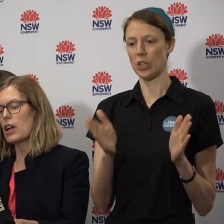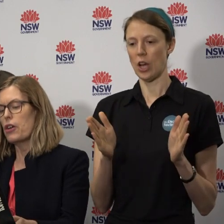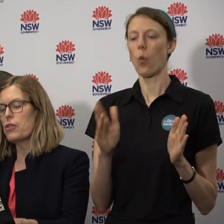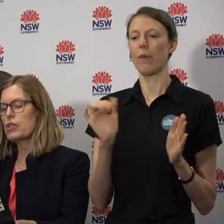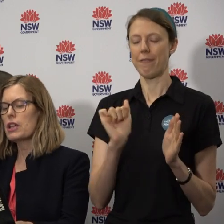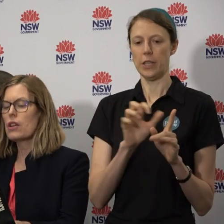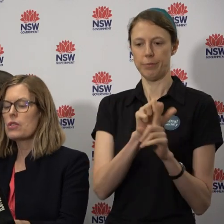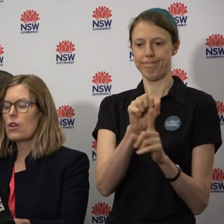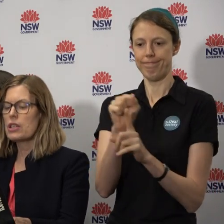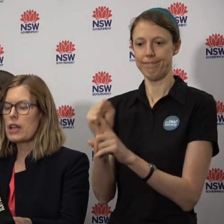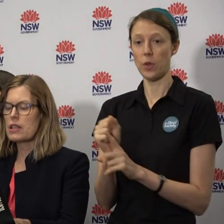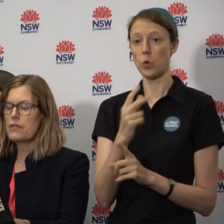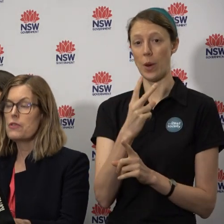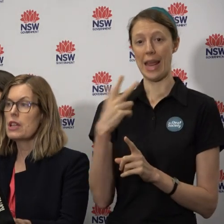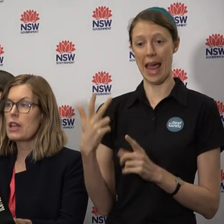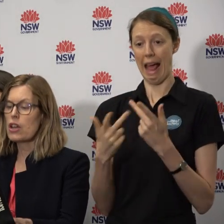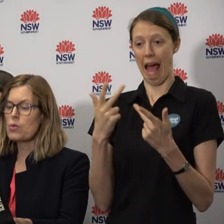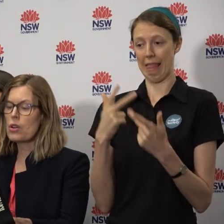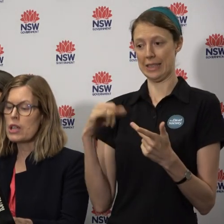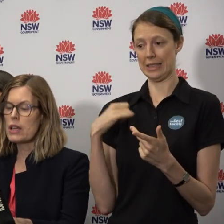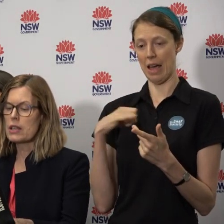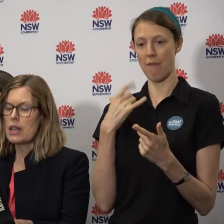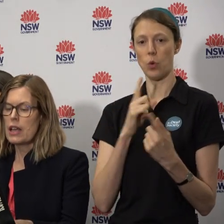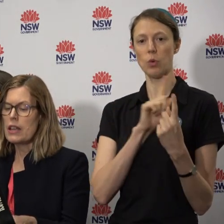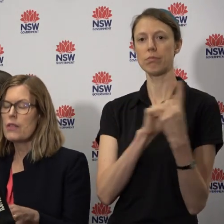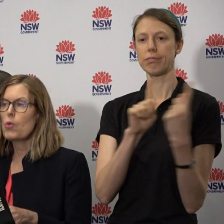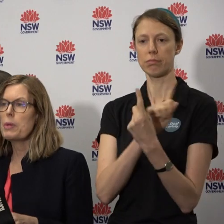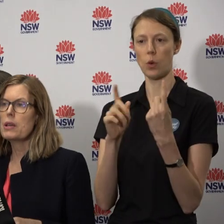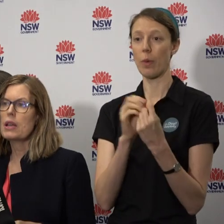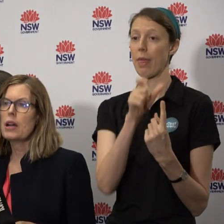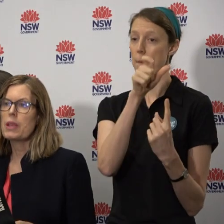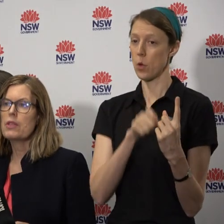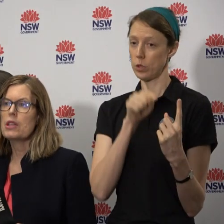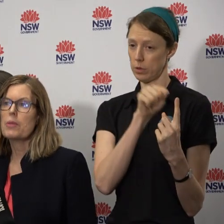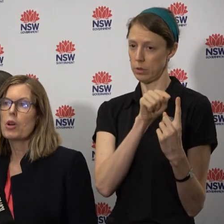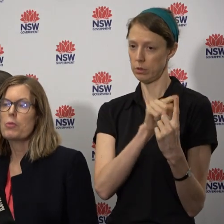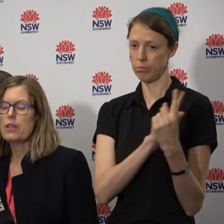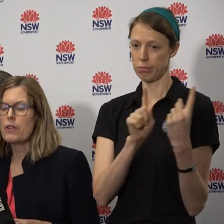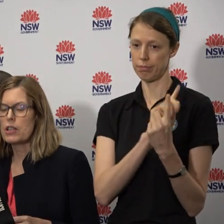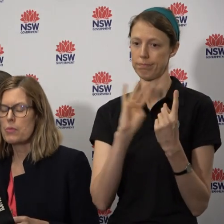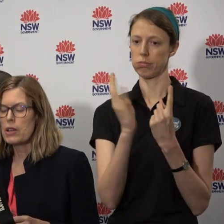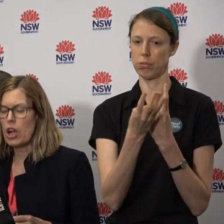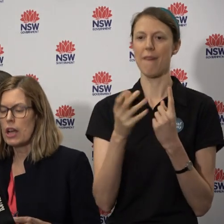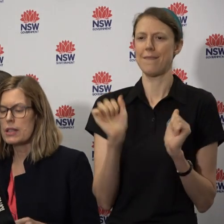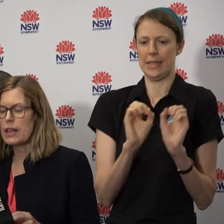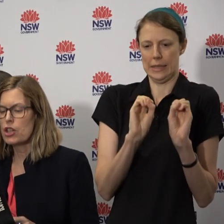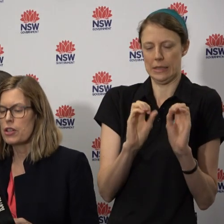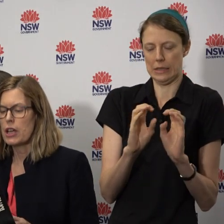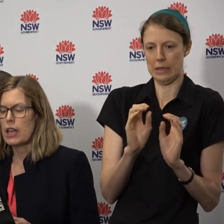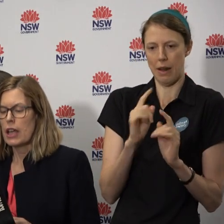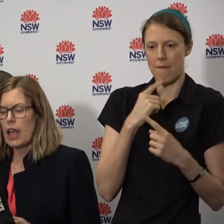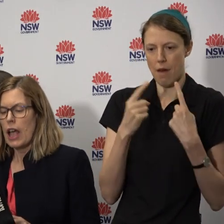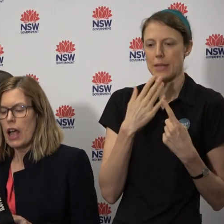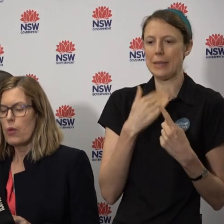staff, 13 close contacts and 15 casual contacts, and they've all been given the appropriate advice around